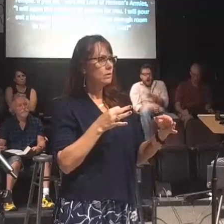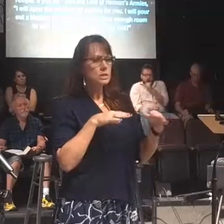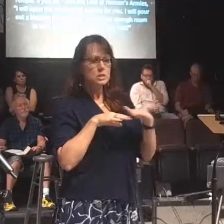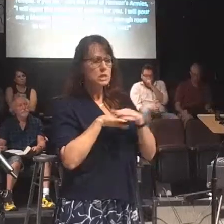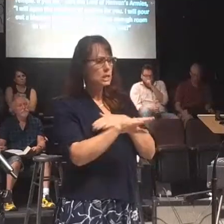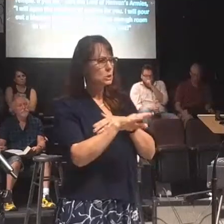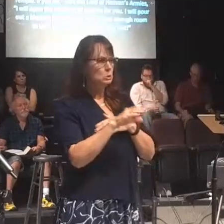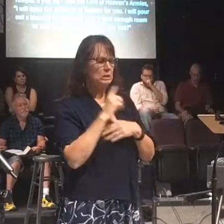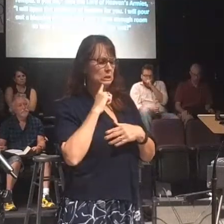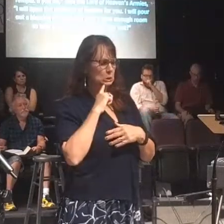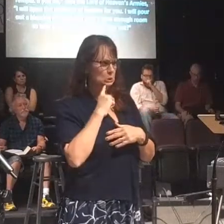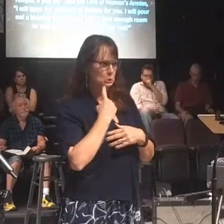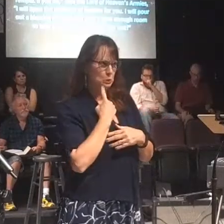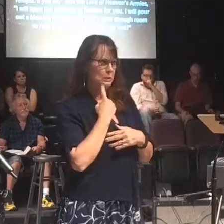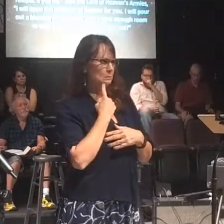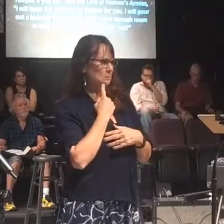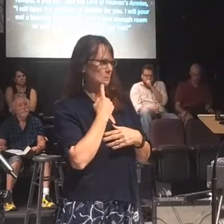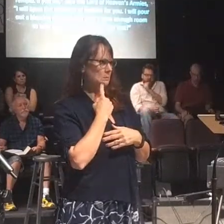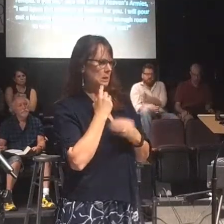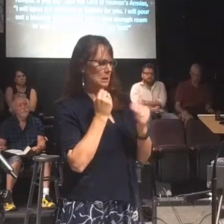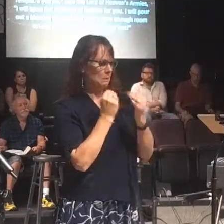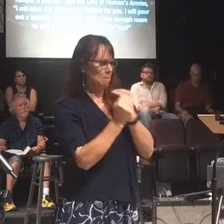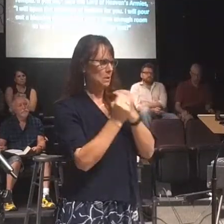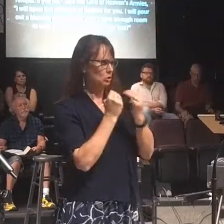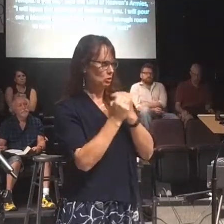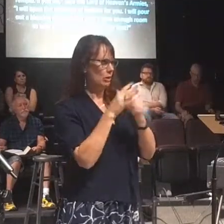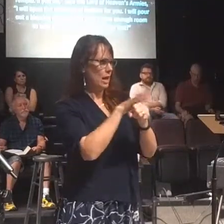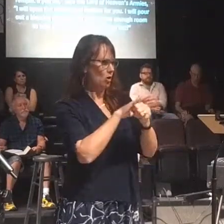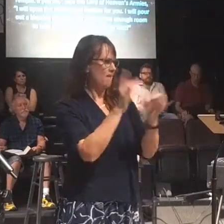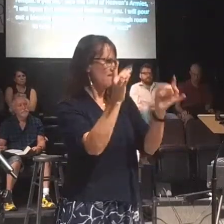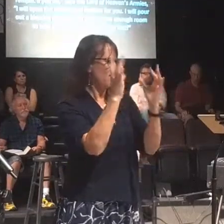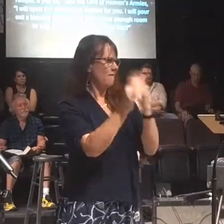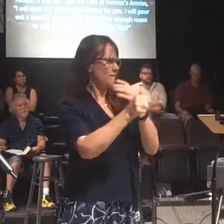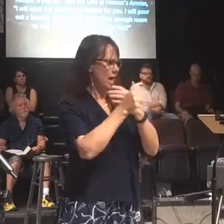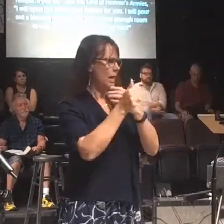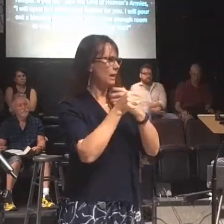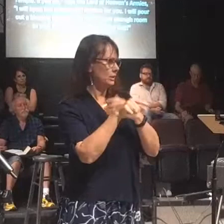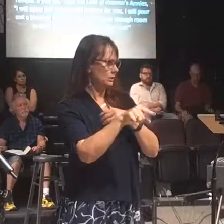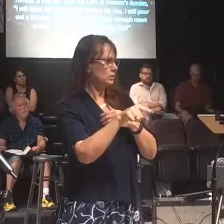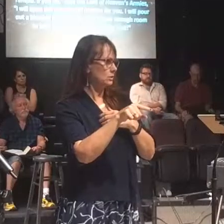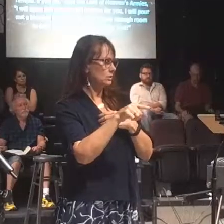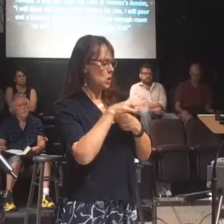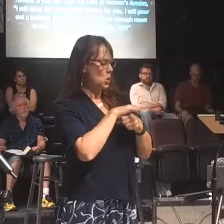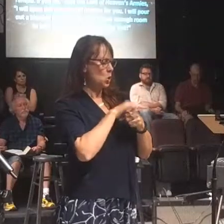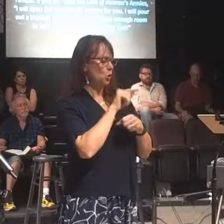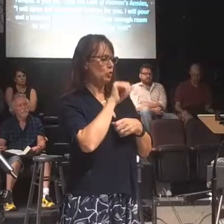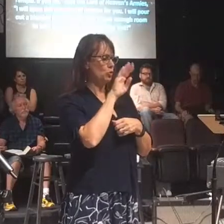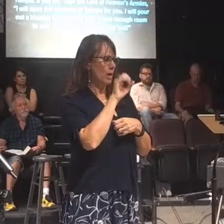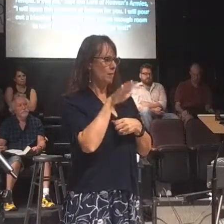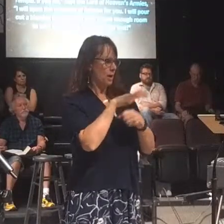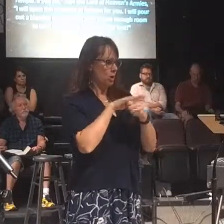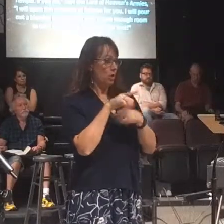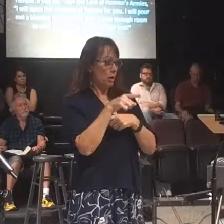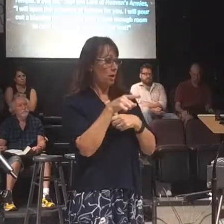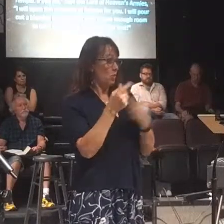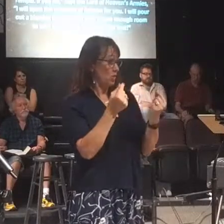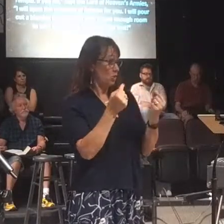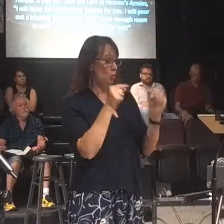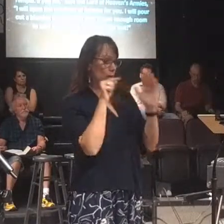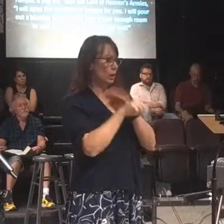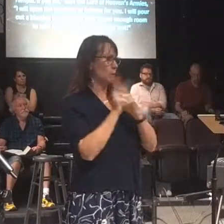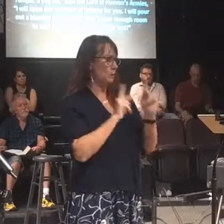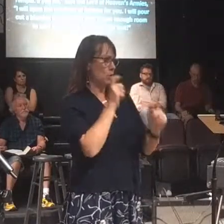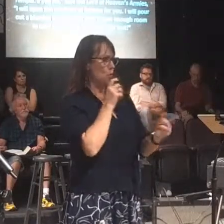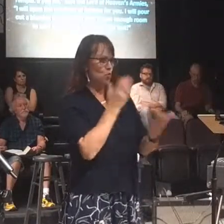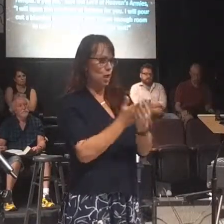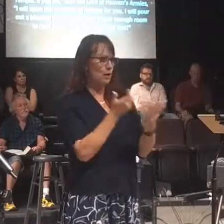missionary field. And he went to the South Pacific, this group of islands where the local tribes were very violent and they had killed everybody before. So